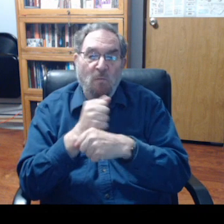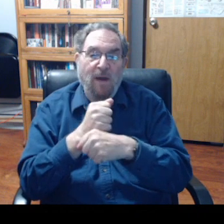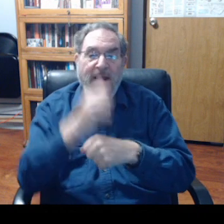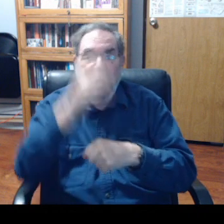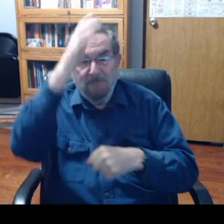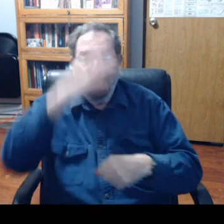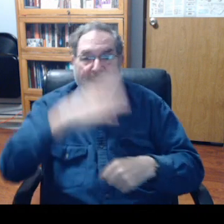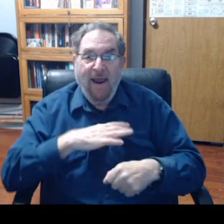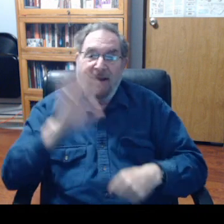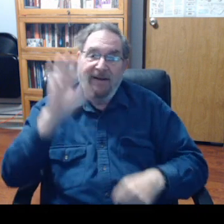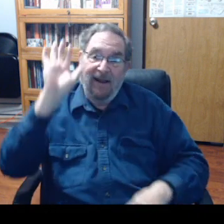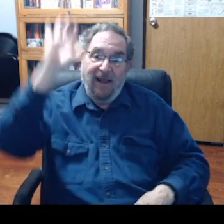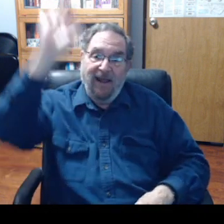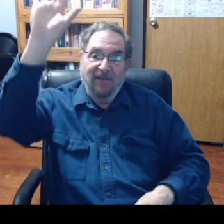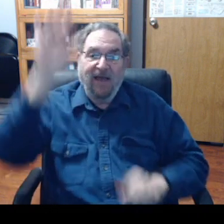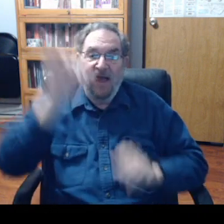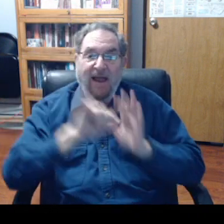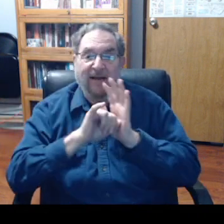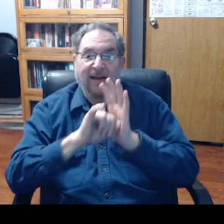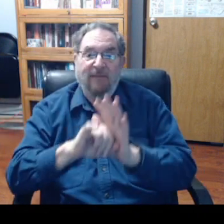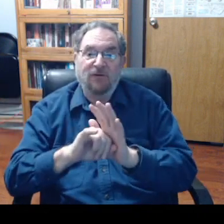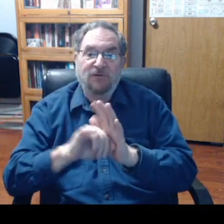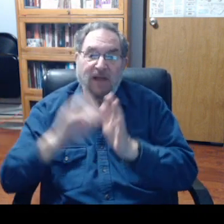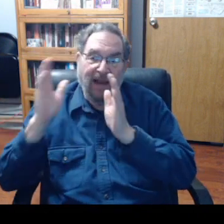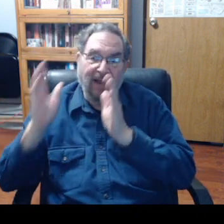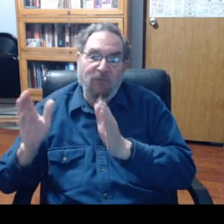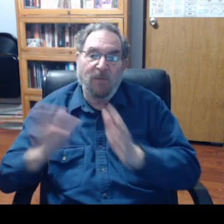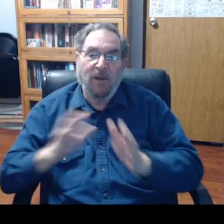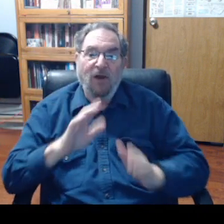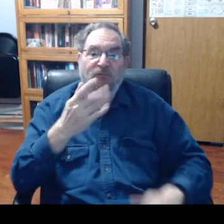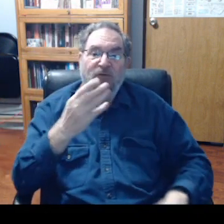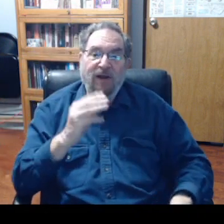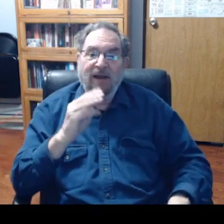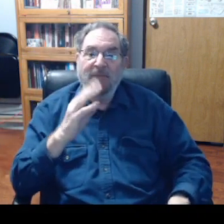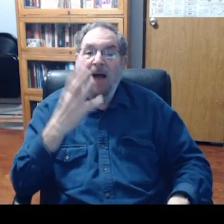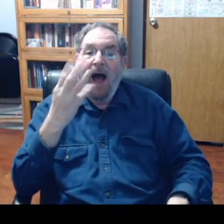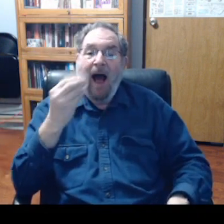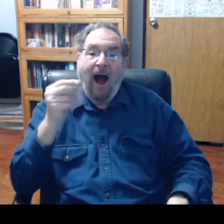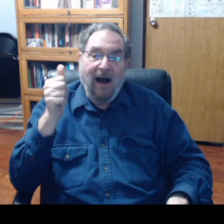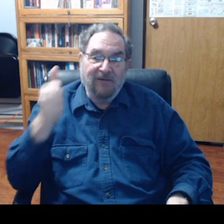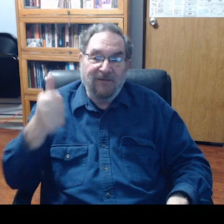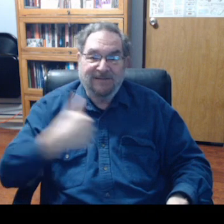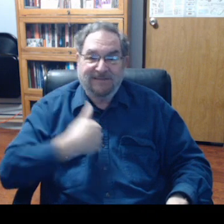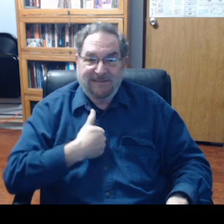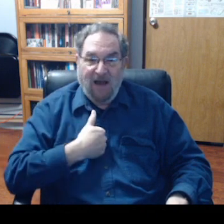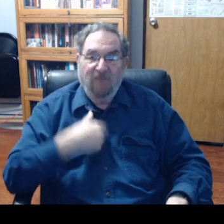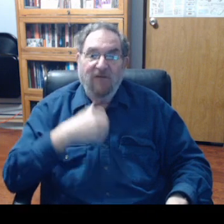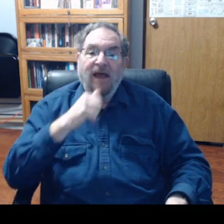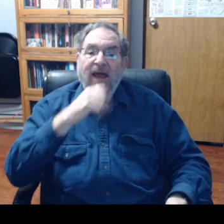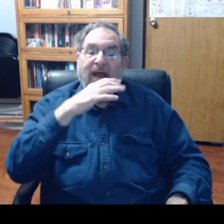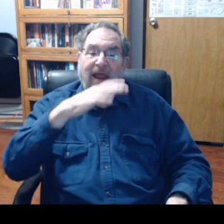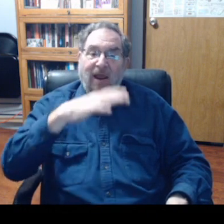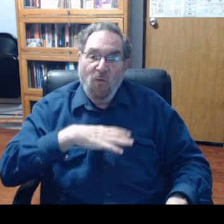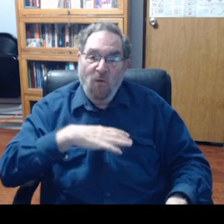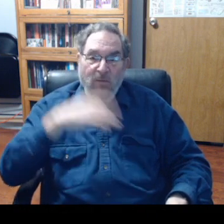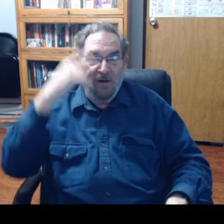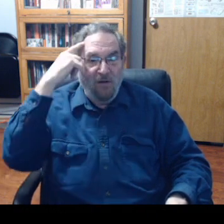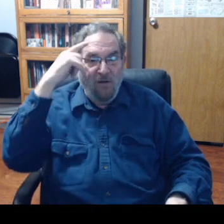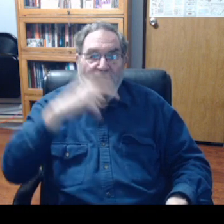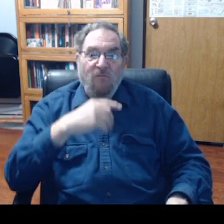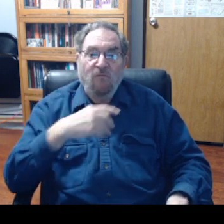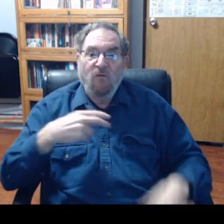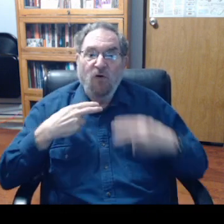who made man in thine image and prepared for him out of himself a